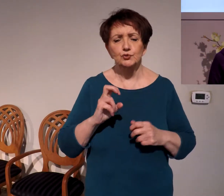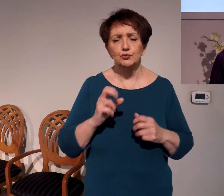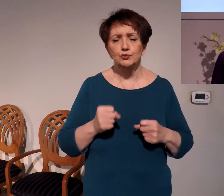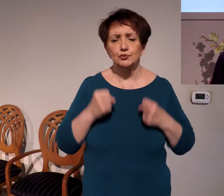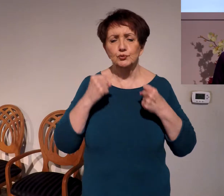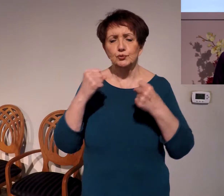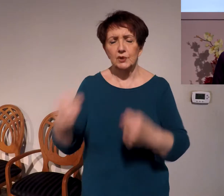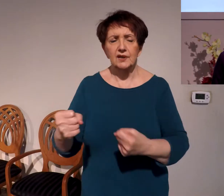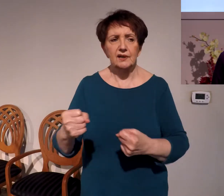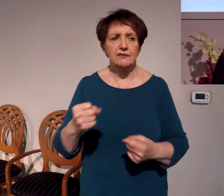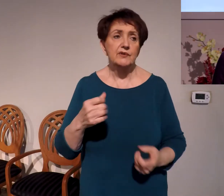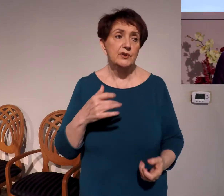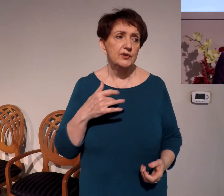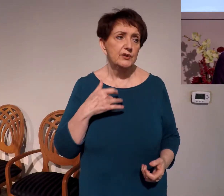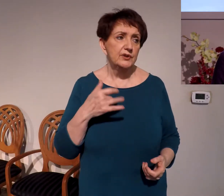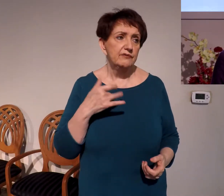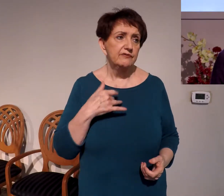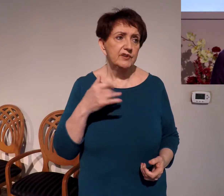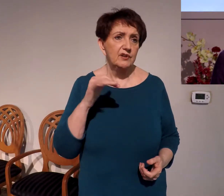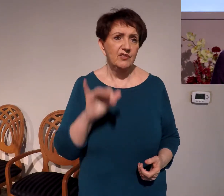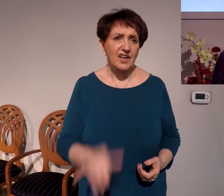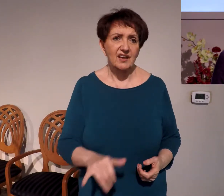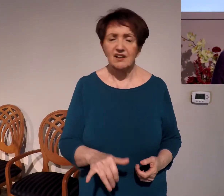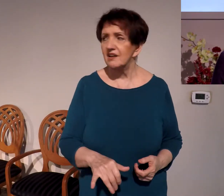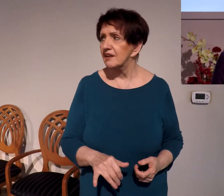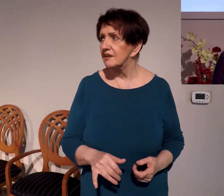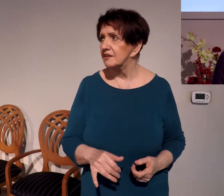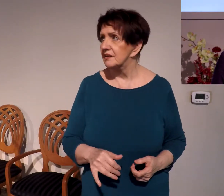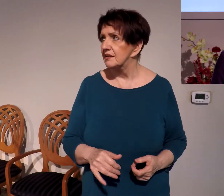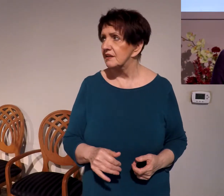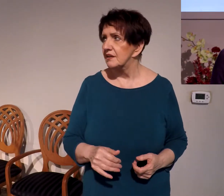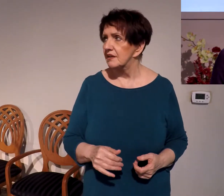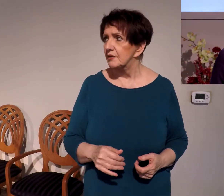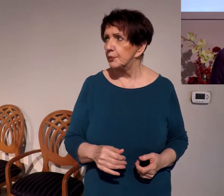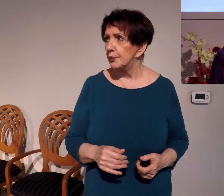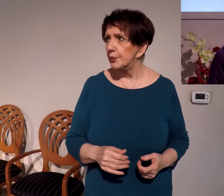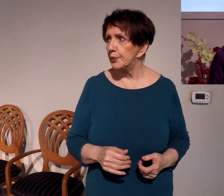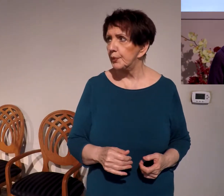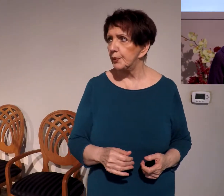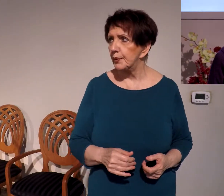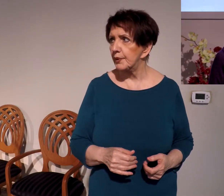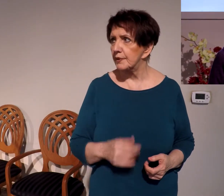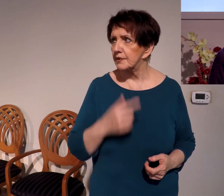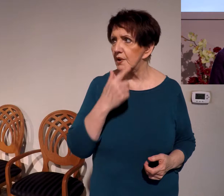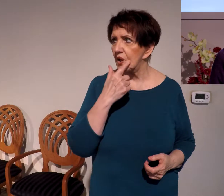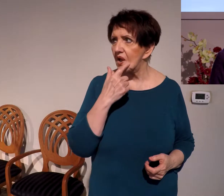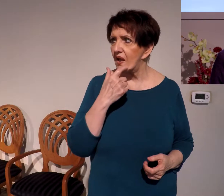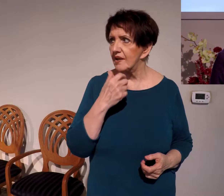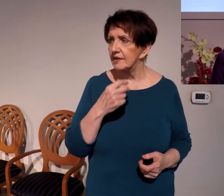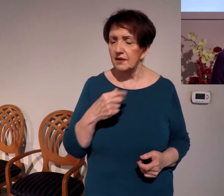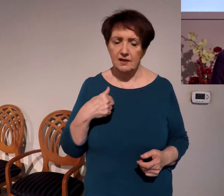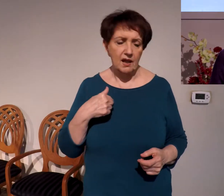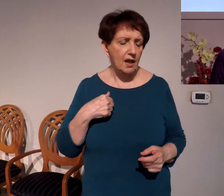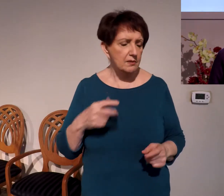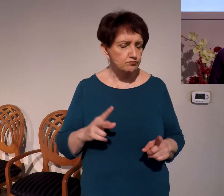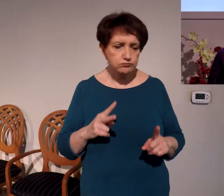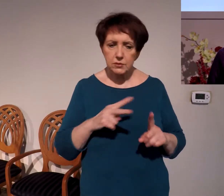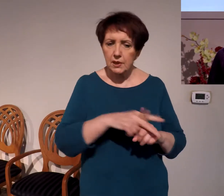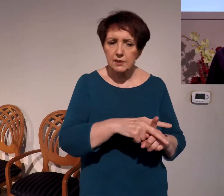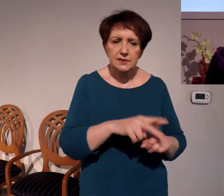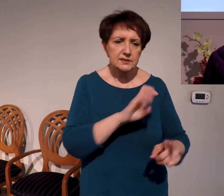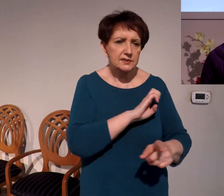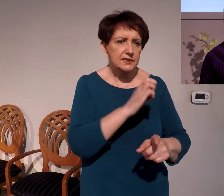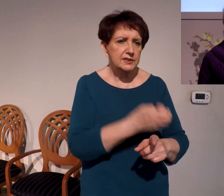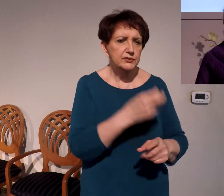can feel that hole that's going to be immediately, can't you? I'm plugged into the universal energy and I'm